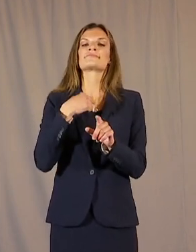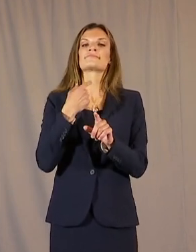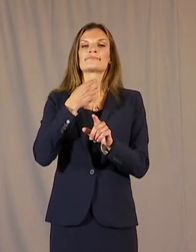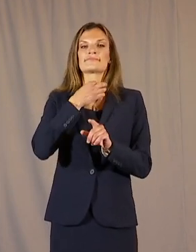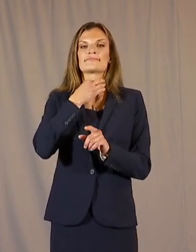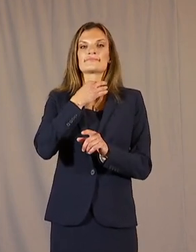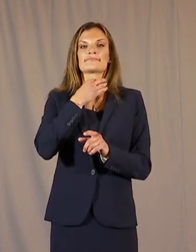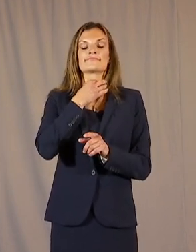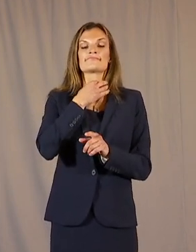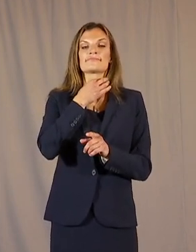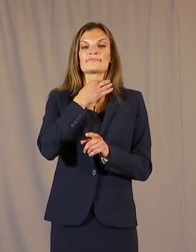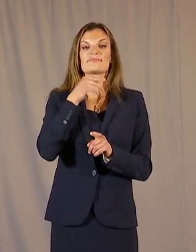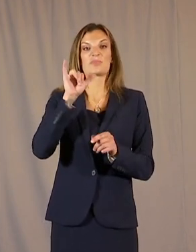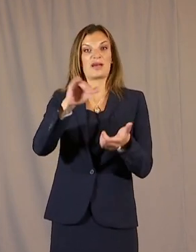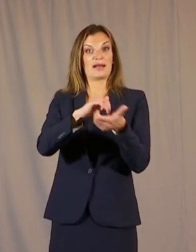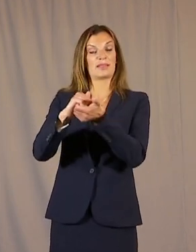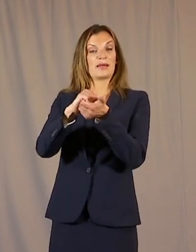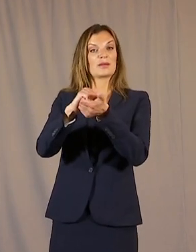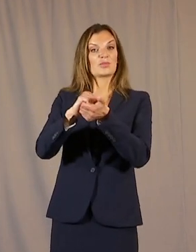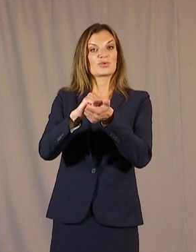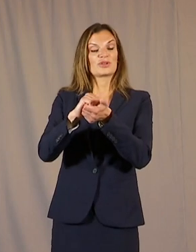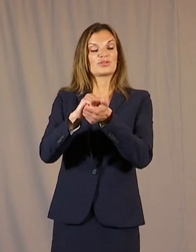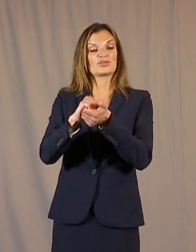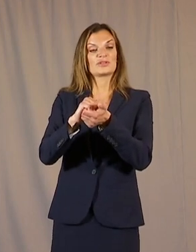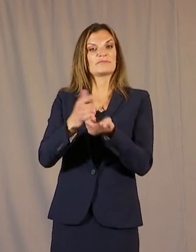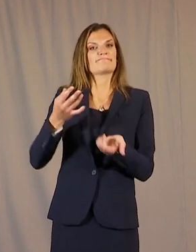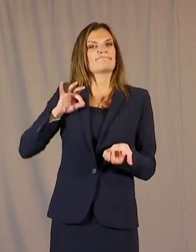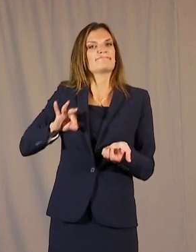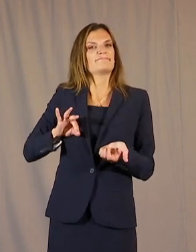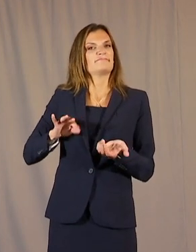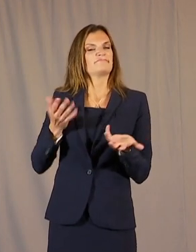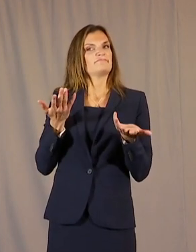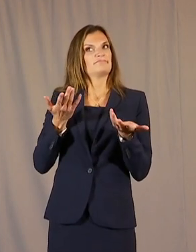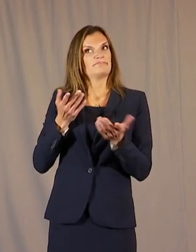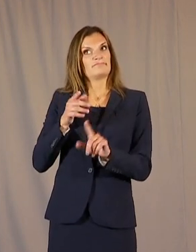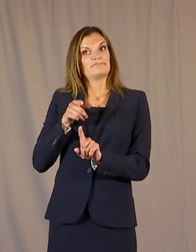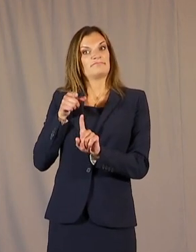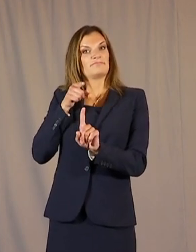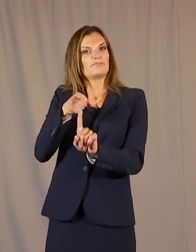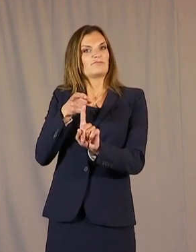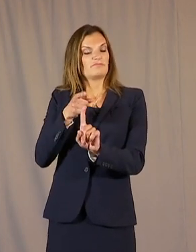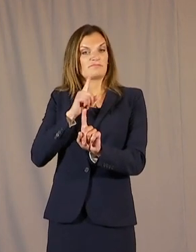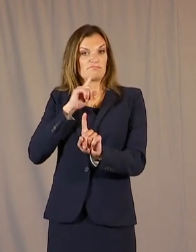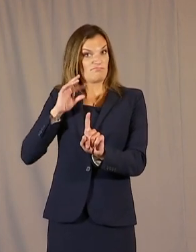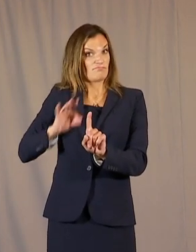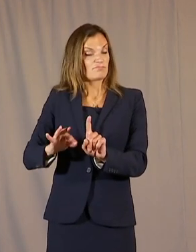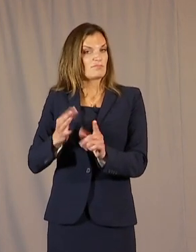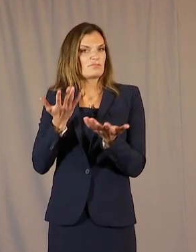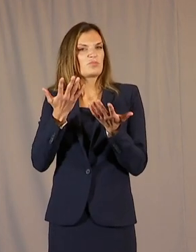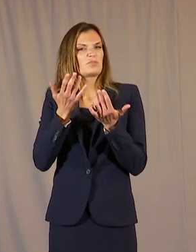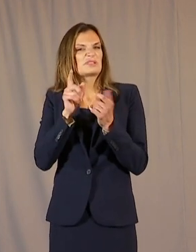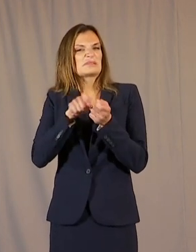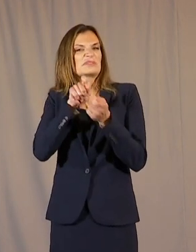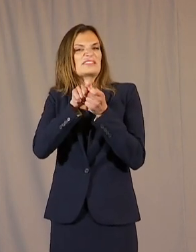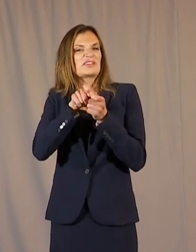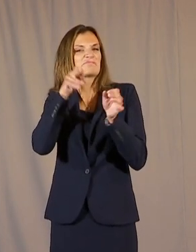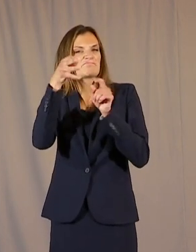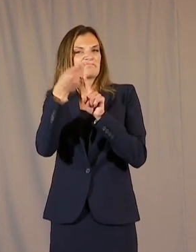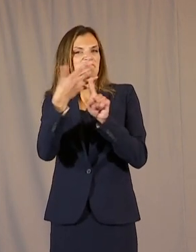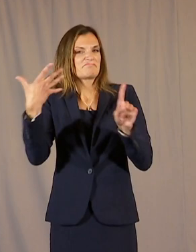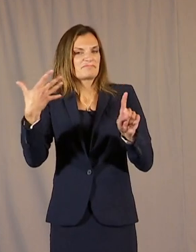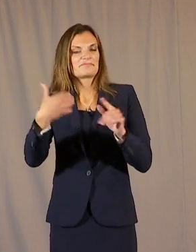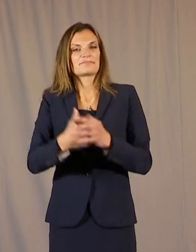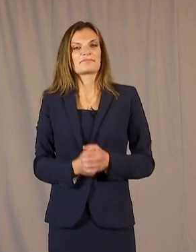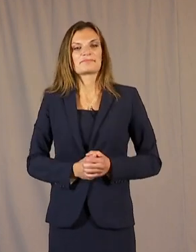of collaboration contribute to the overall success of the task force? And if I can start,